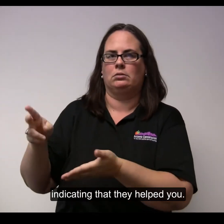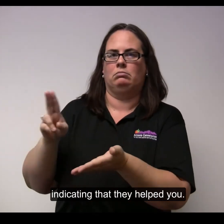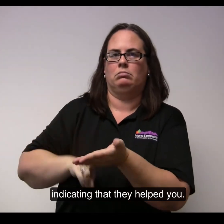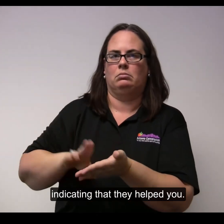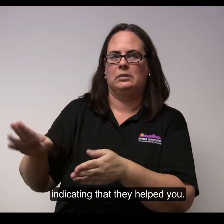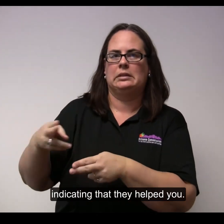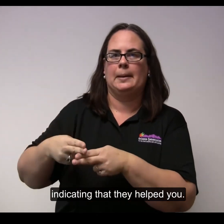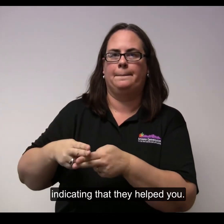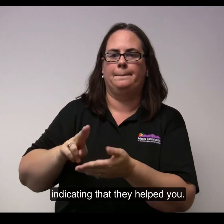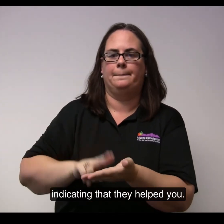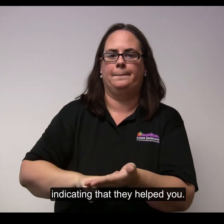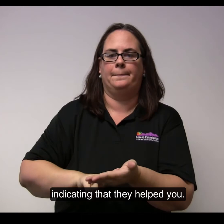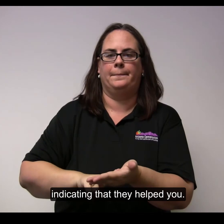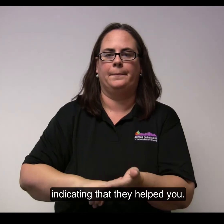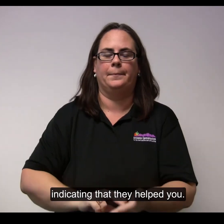they helped you.